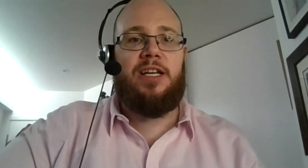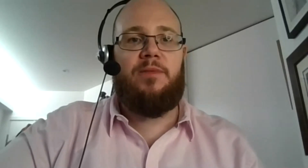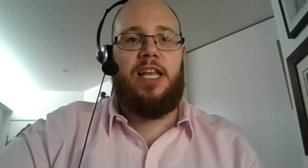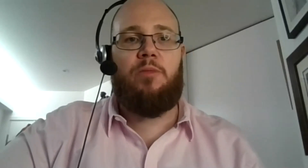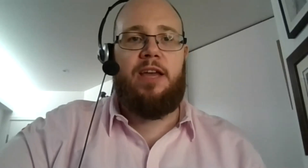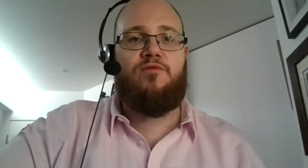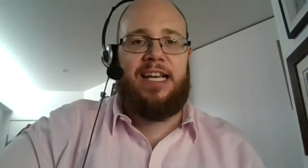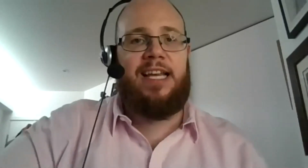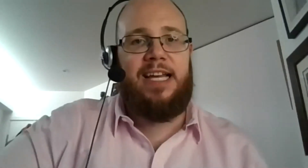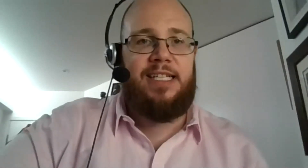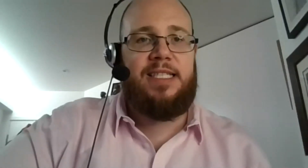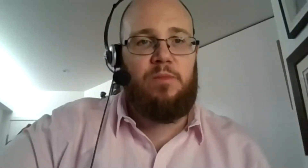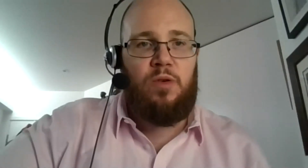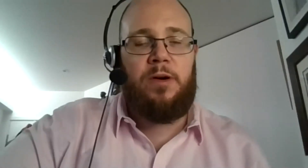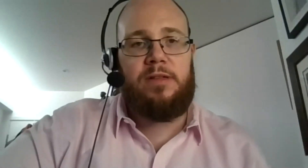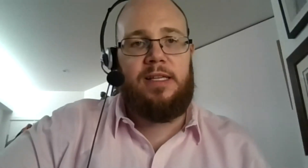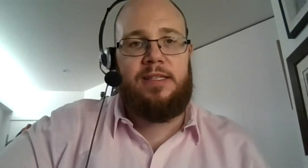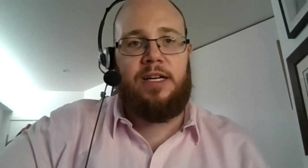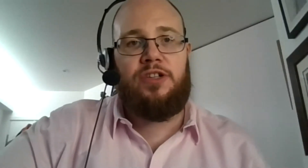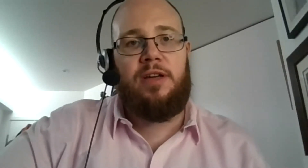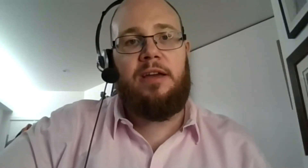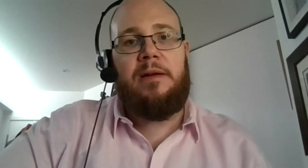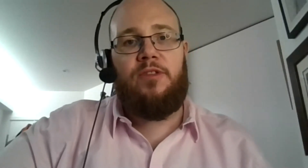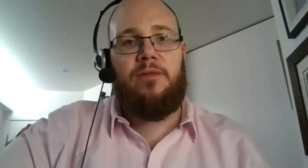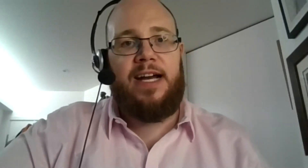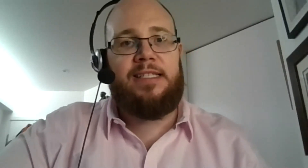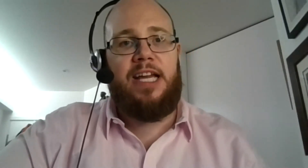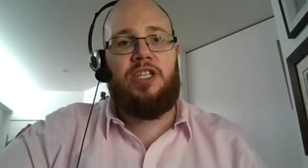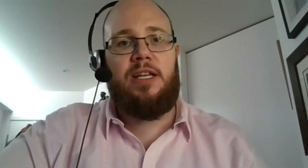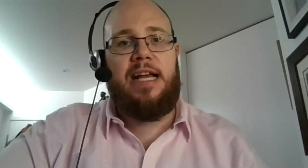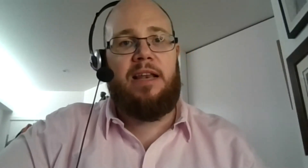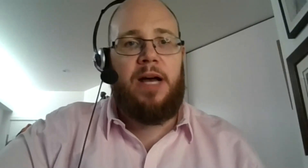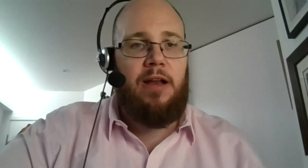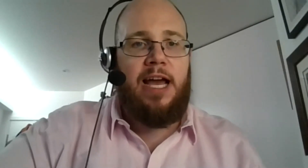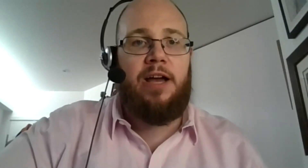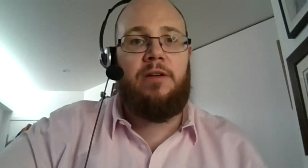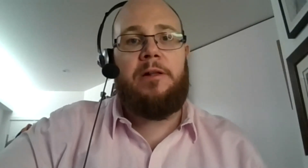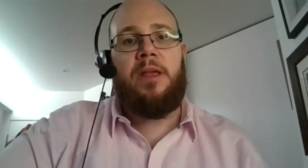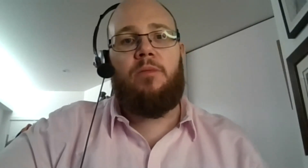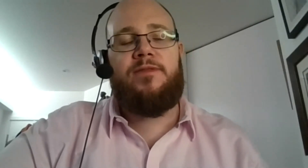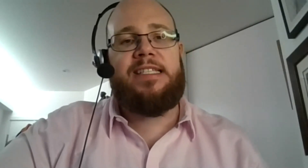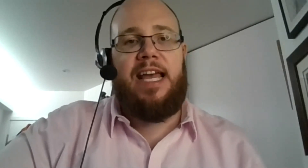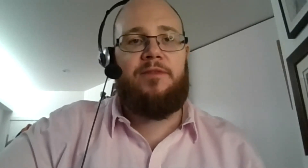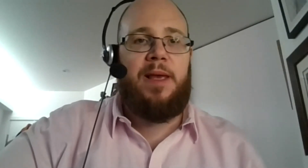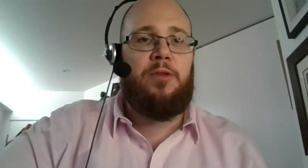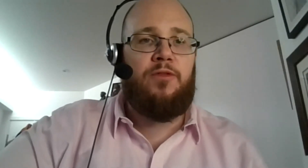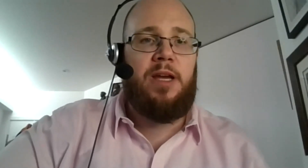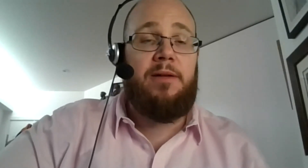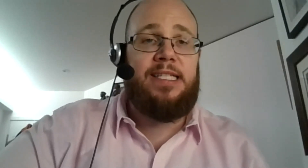You know, we eradicated smallpox in this country through vaccination and polio. We've saved people from going deaf